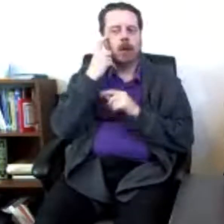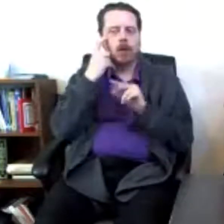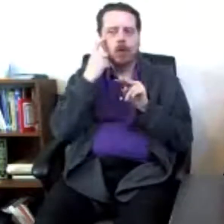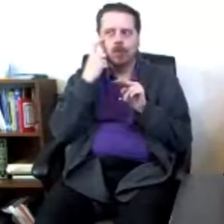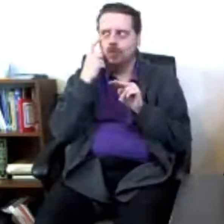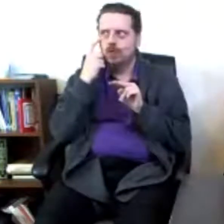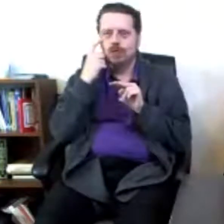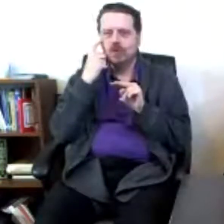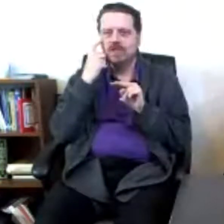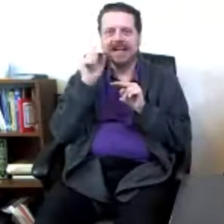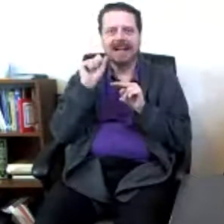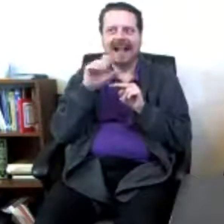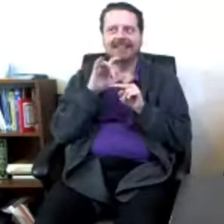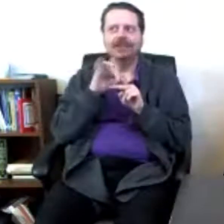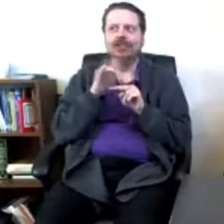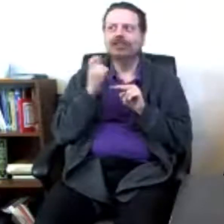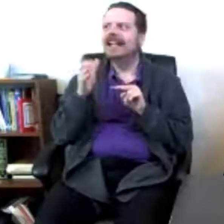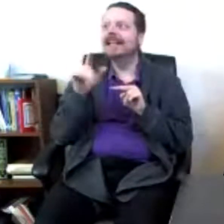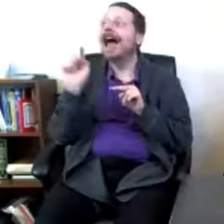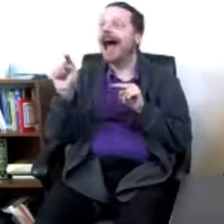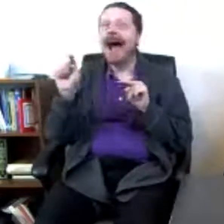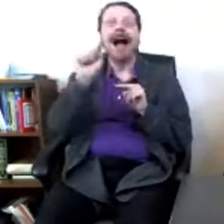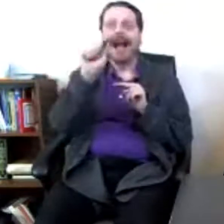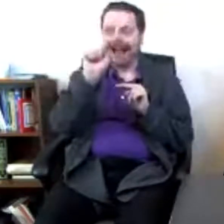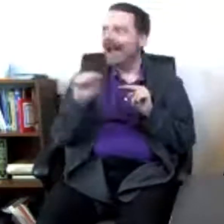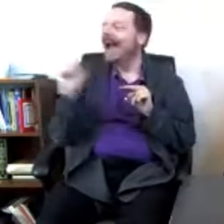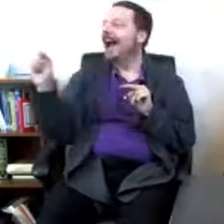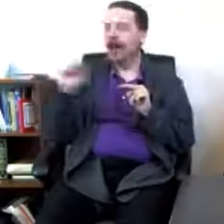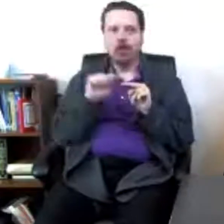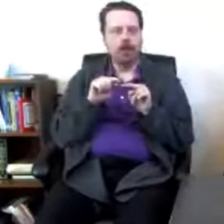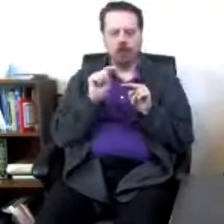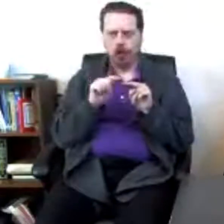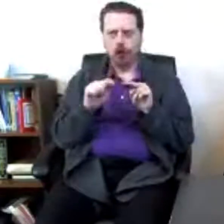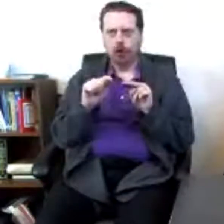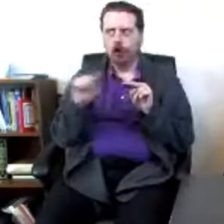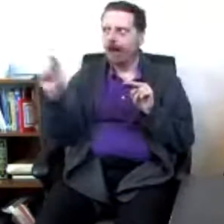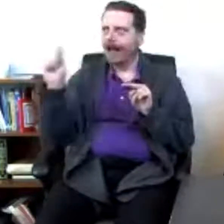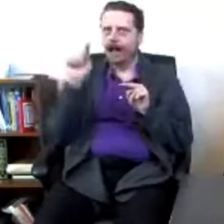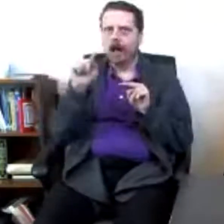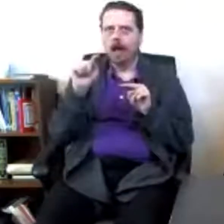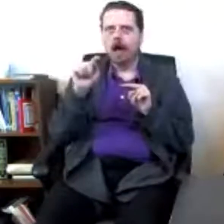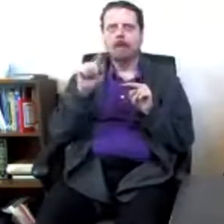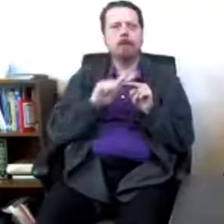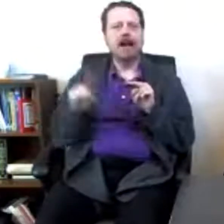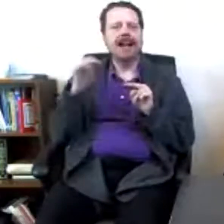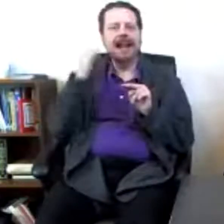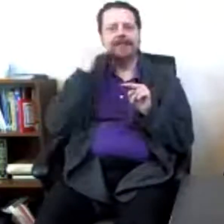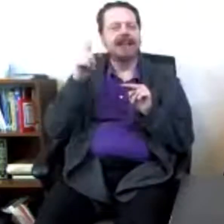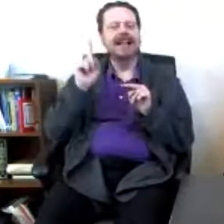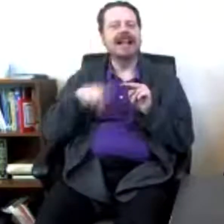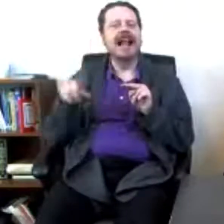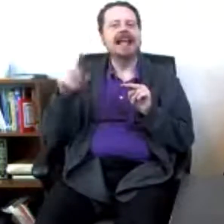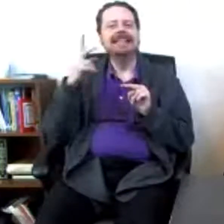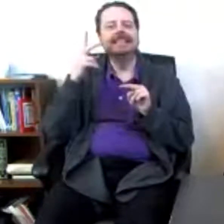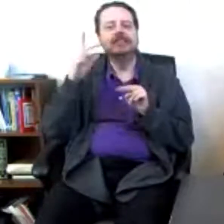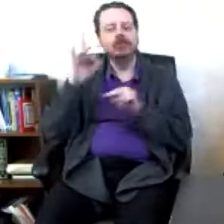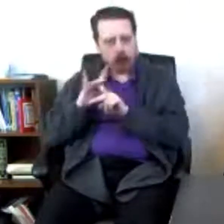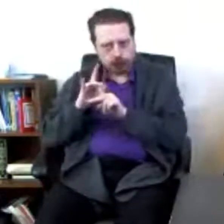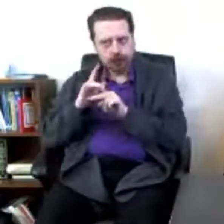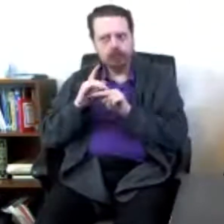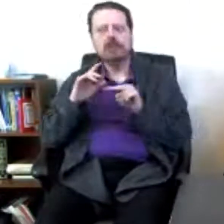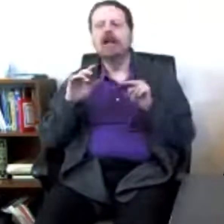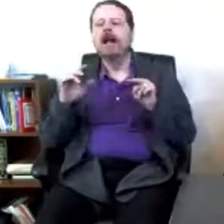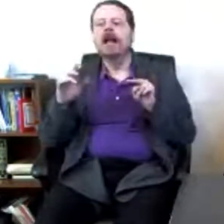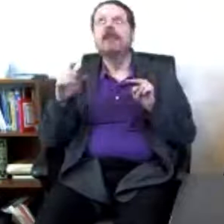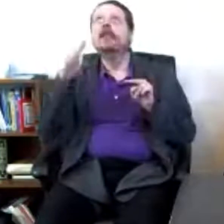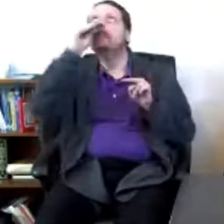is tangible, when it comes to blessings, we look at the wishful thinking of our hearts and